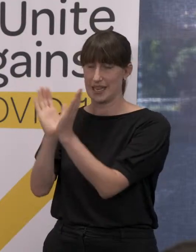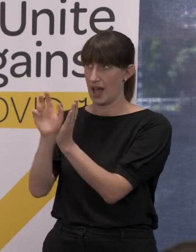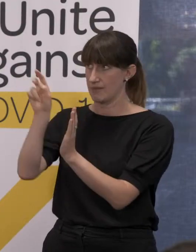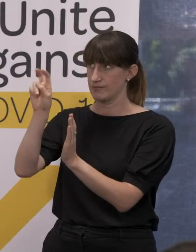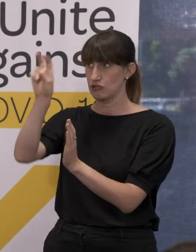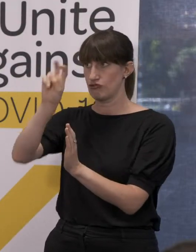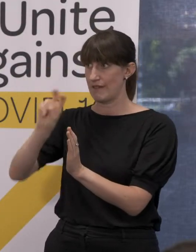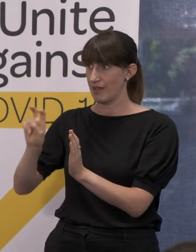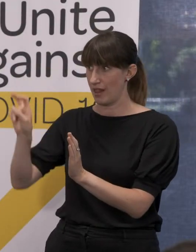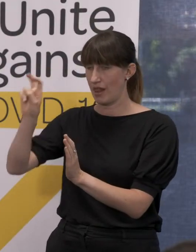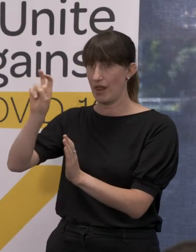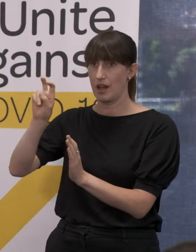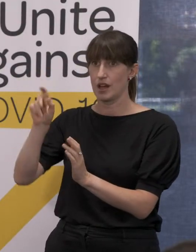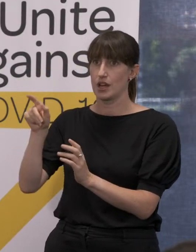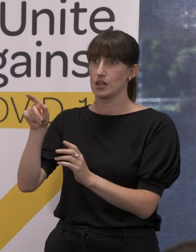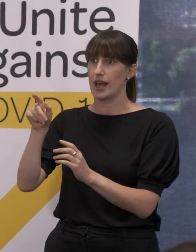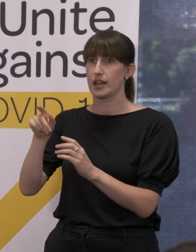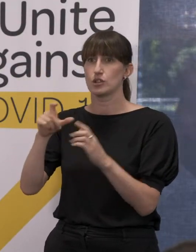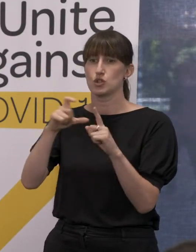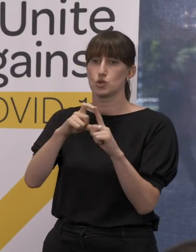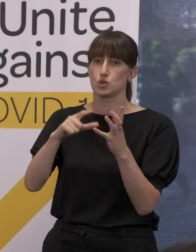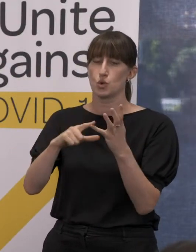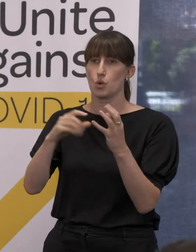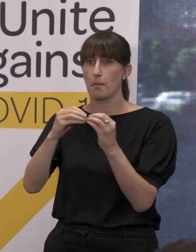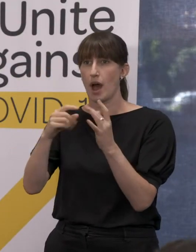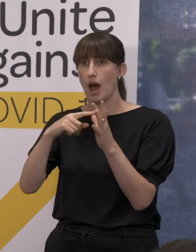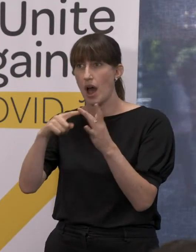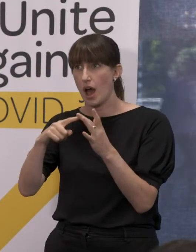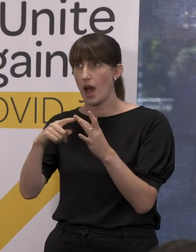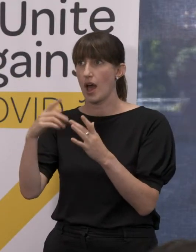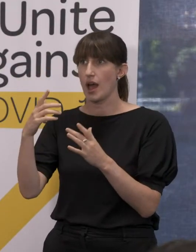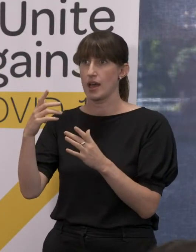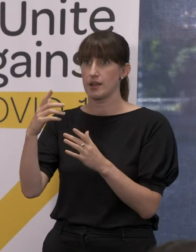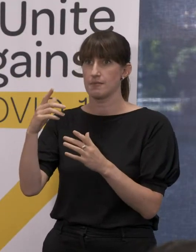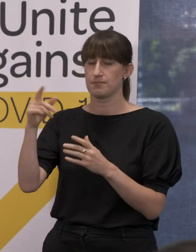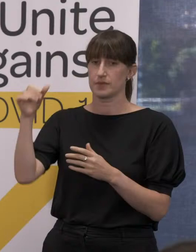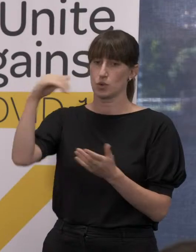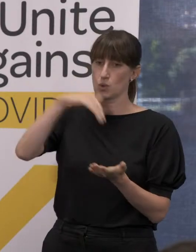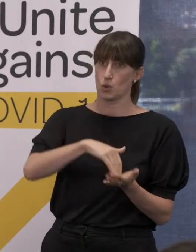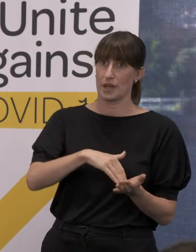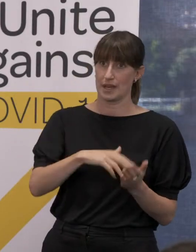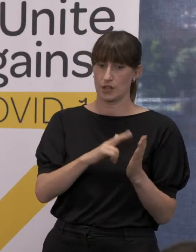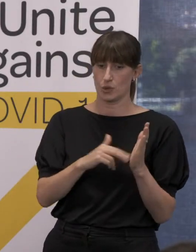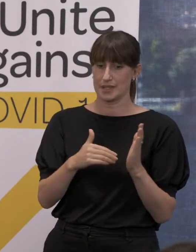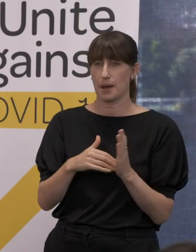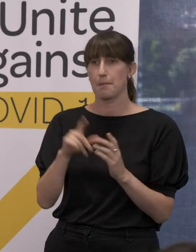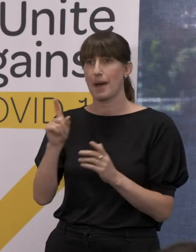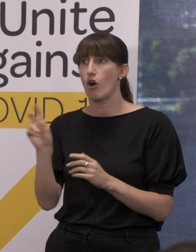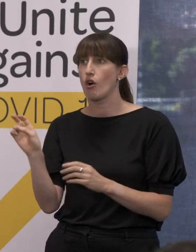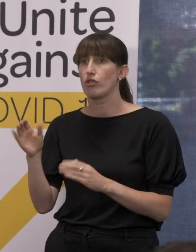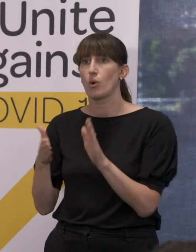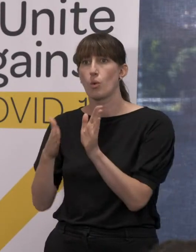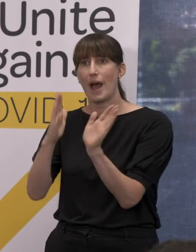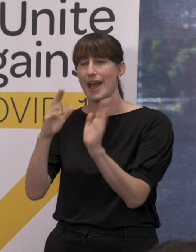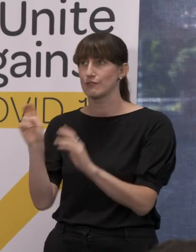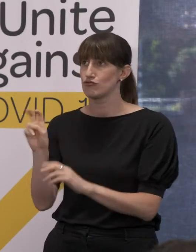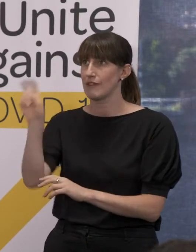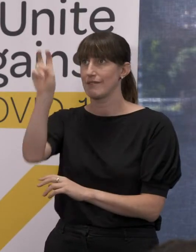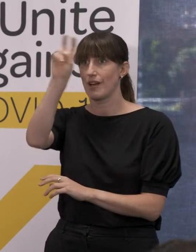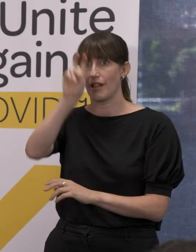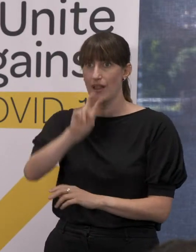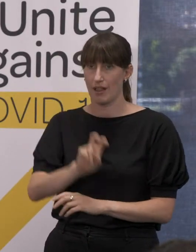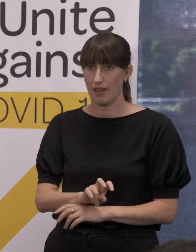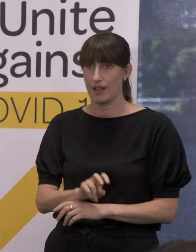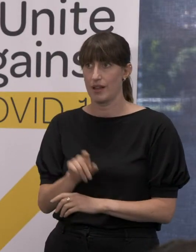travel onto Dubai and then into New Zealand, that is Mumbai and Delhi. Now, you'll also be aware that in recent days,